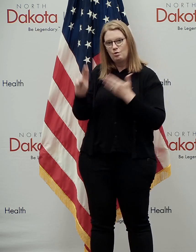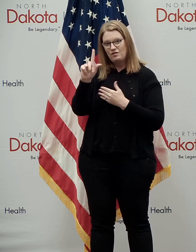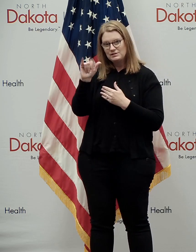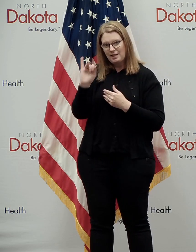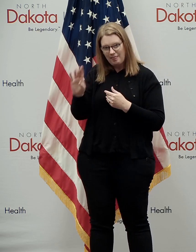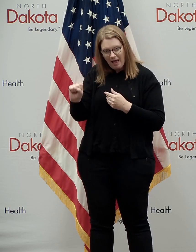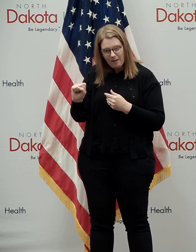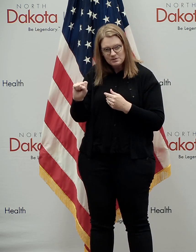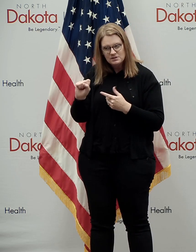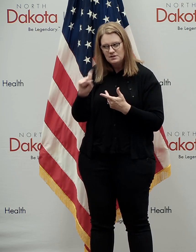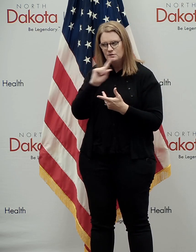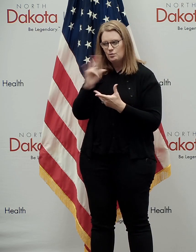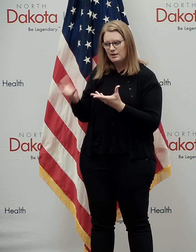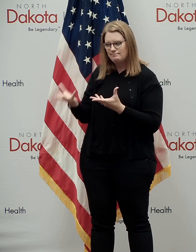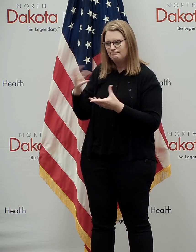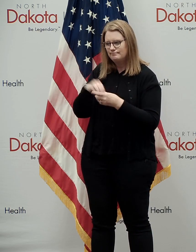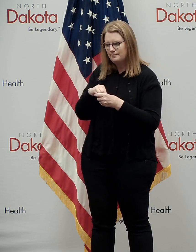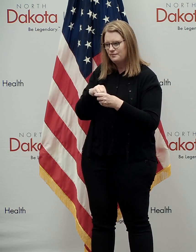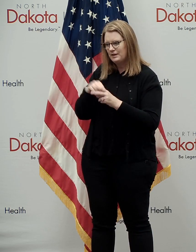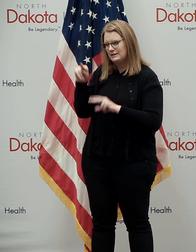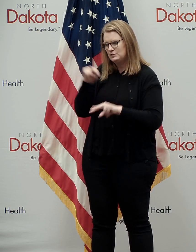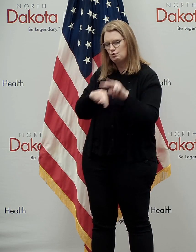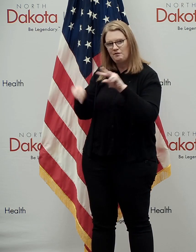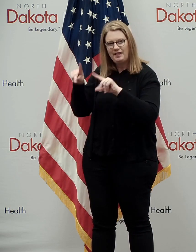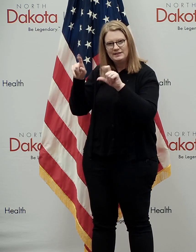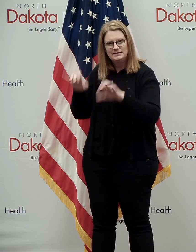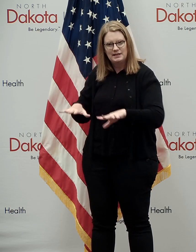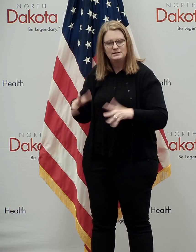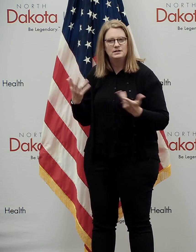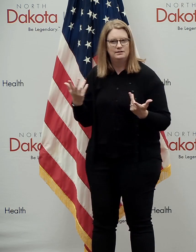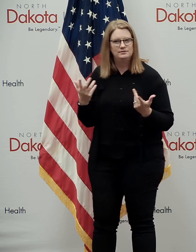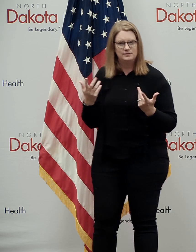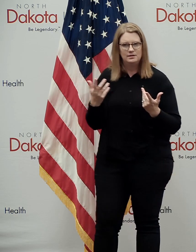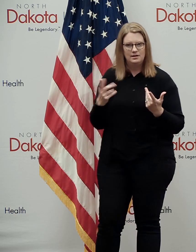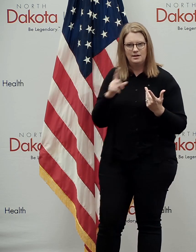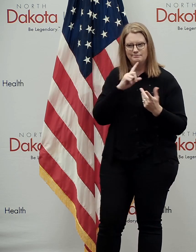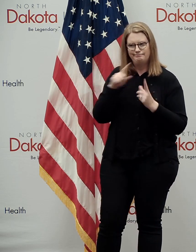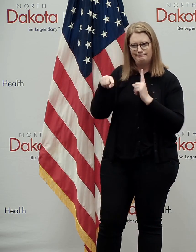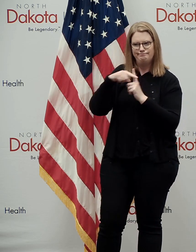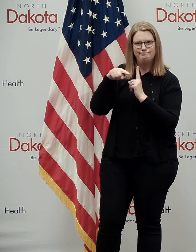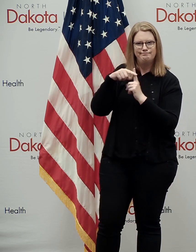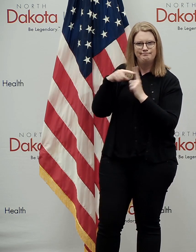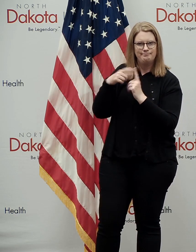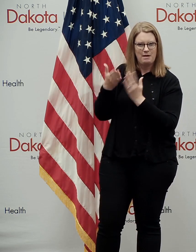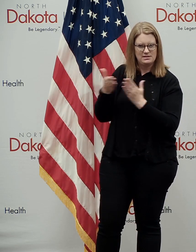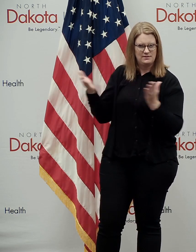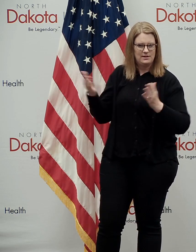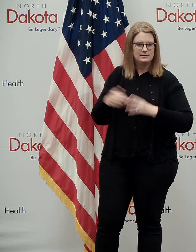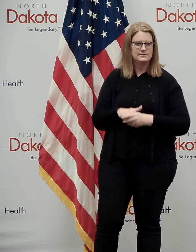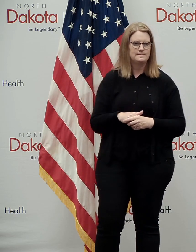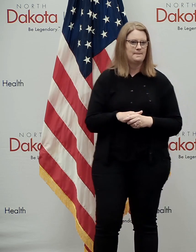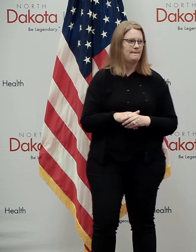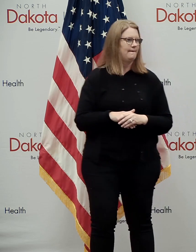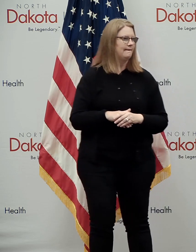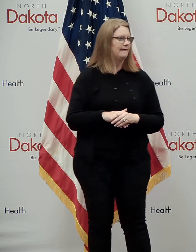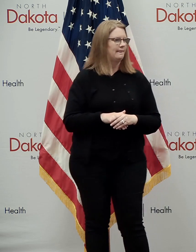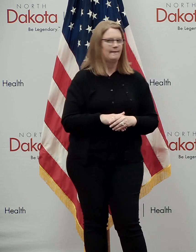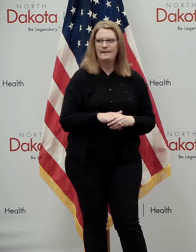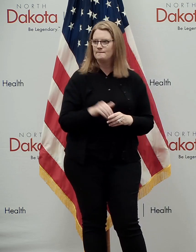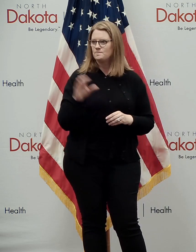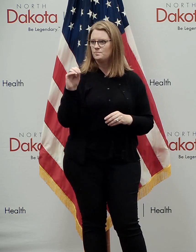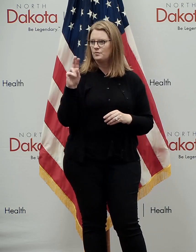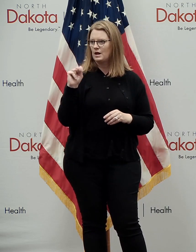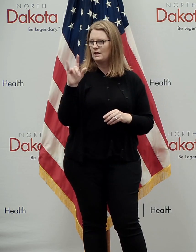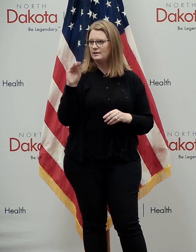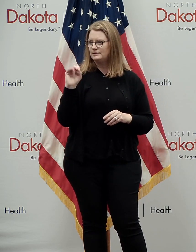to do surveillance testing for students. So again, lots of positive things happening on the testing front. Going